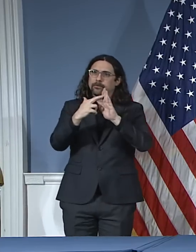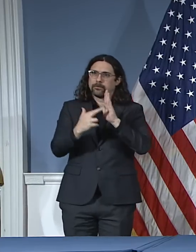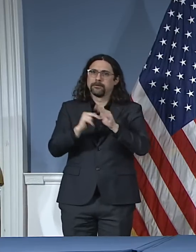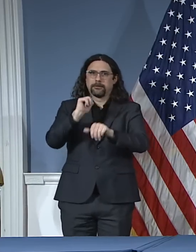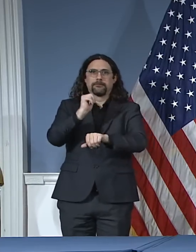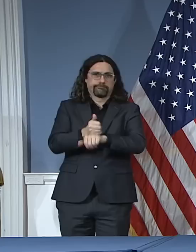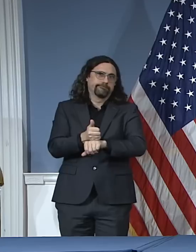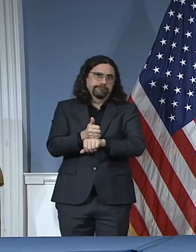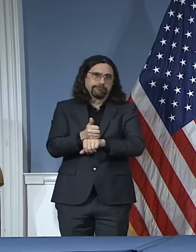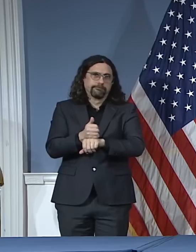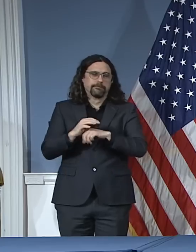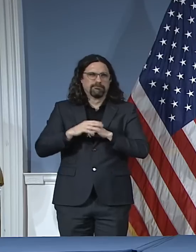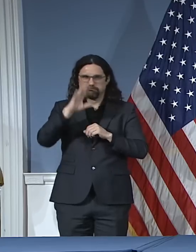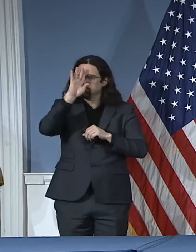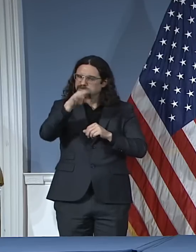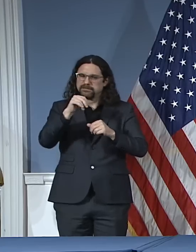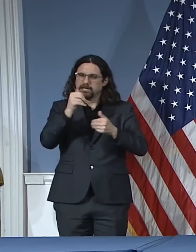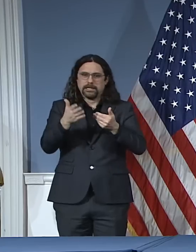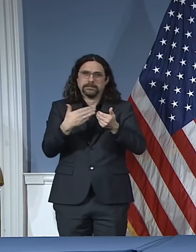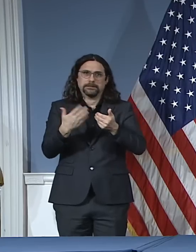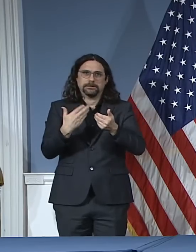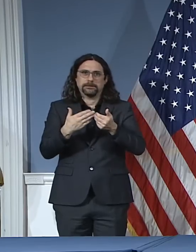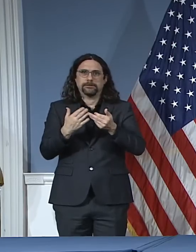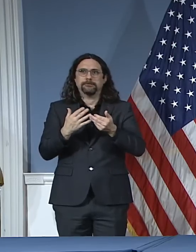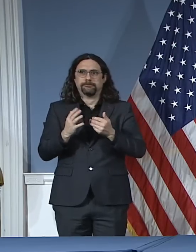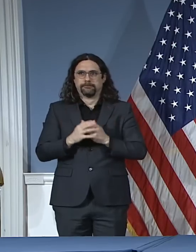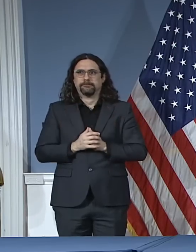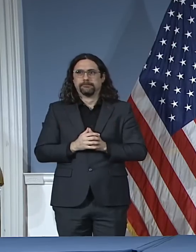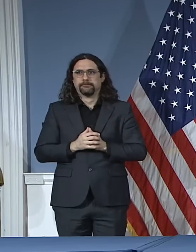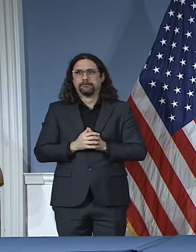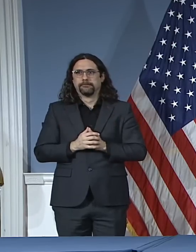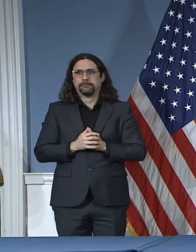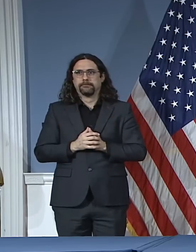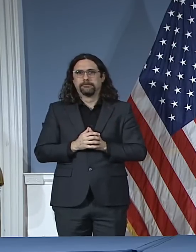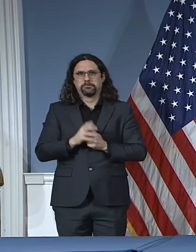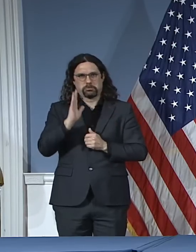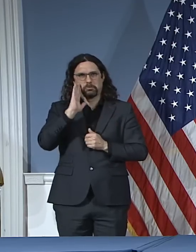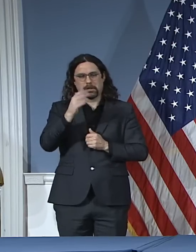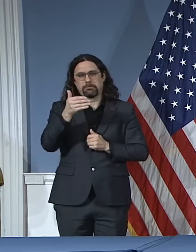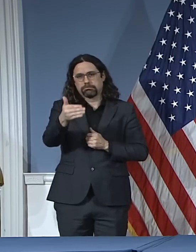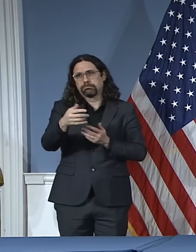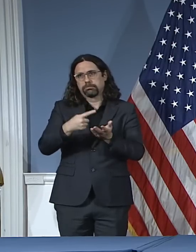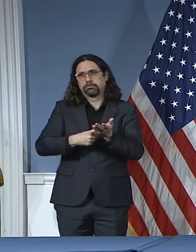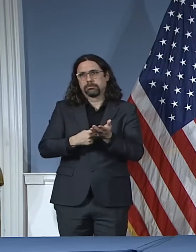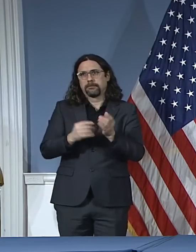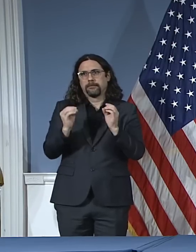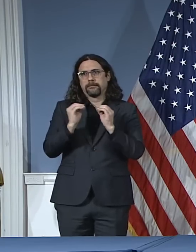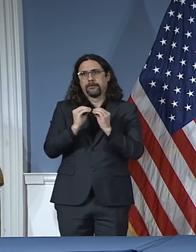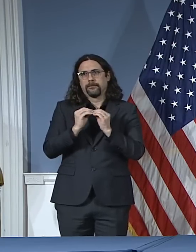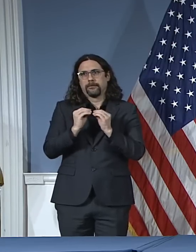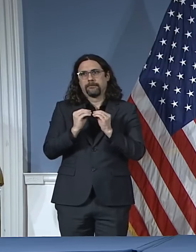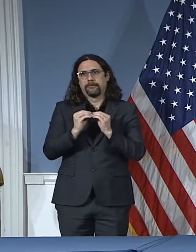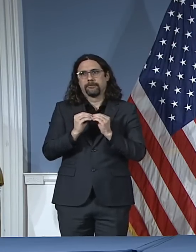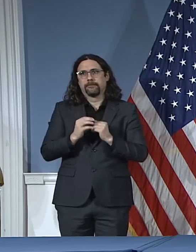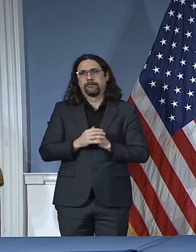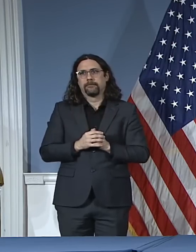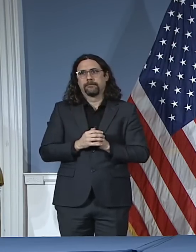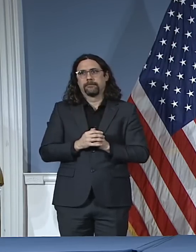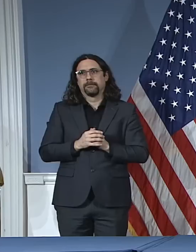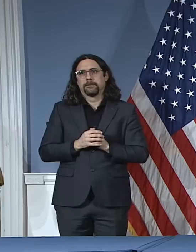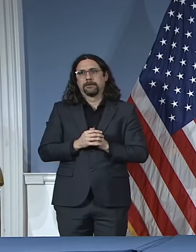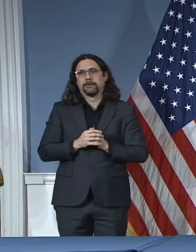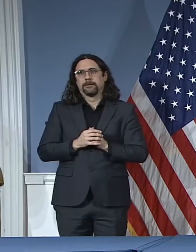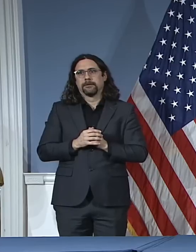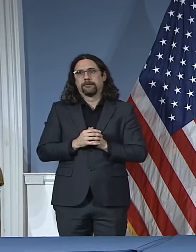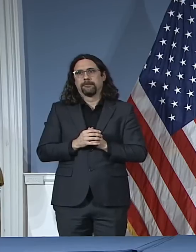then Commissioner Shea will talk about it. We'll enforce through education. We'll enforce through warnings. We'll enforce with having